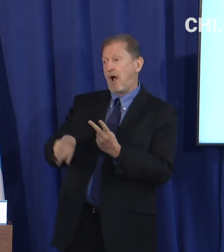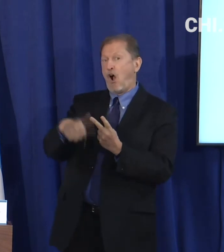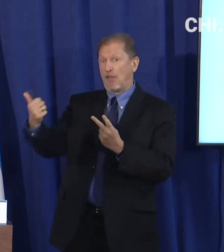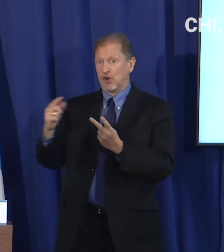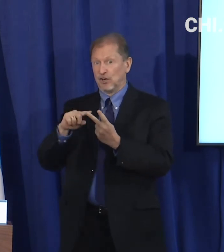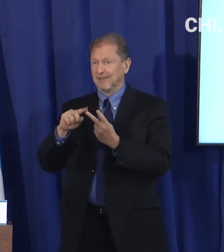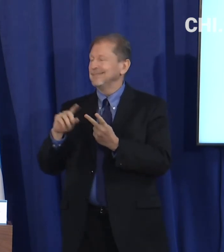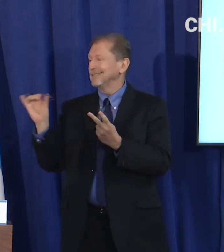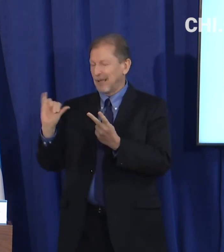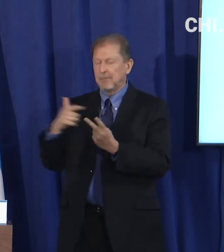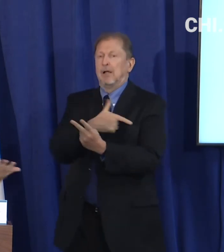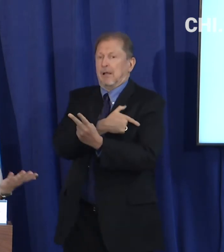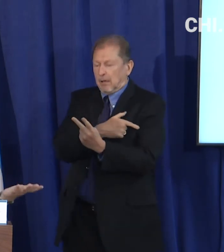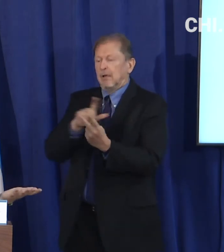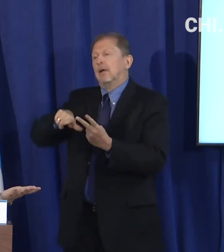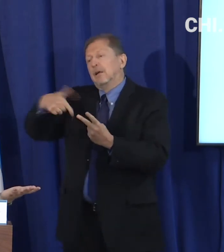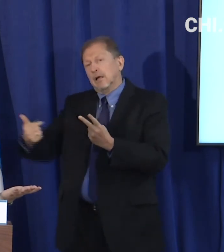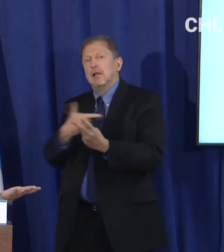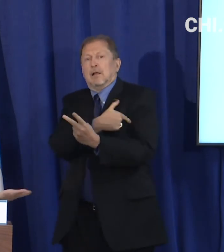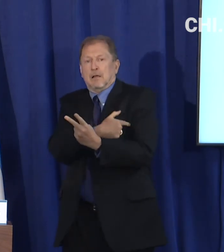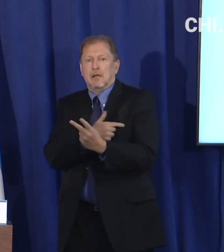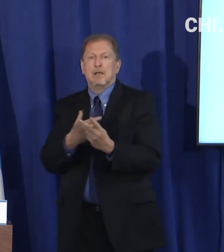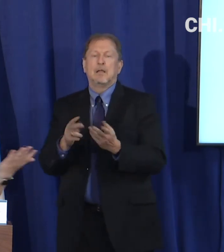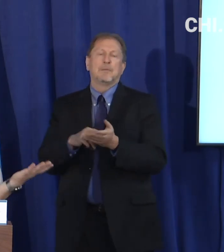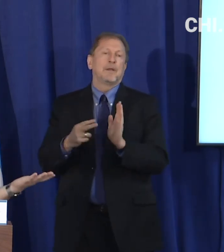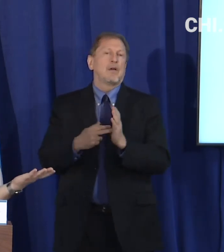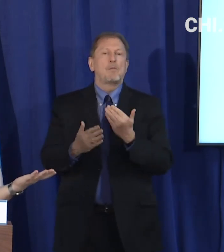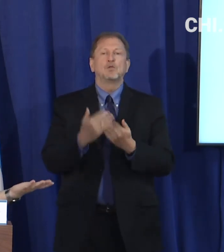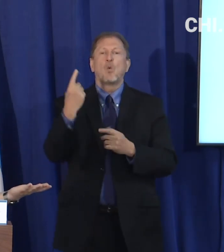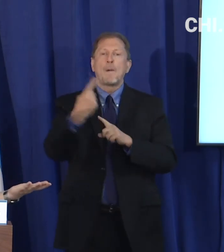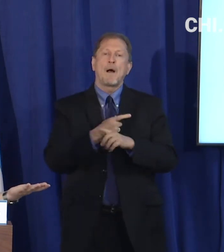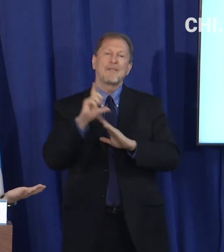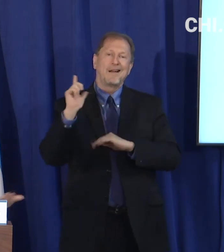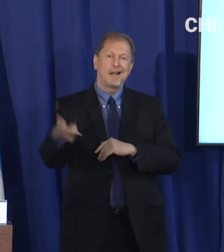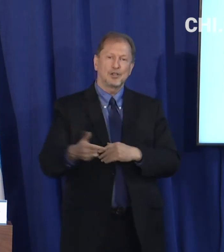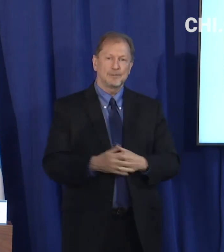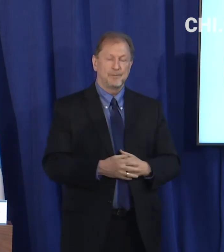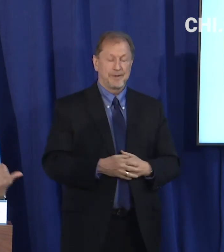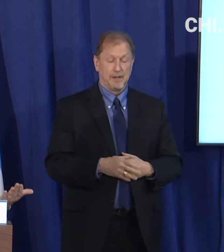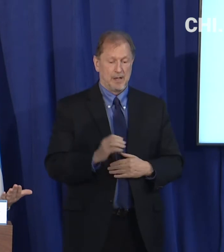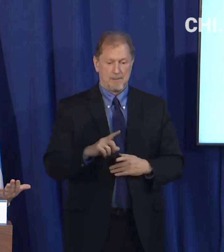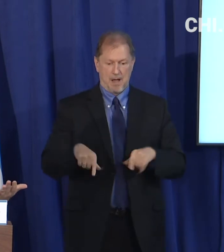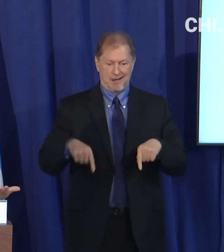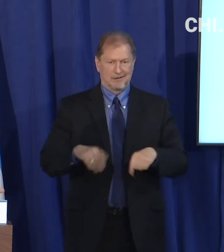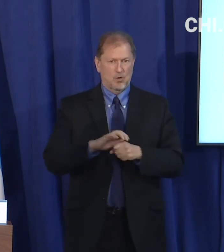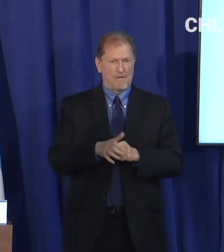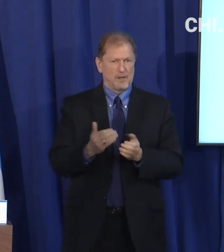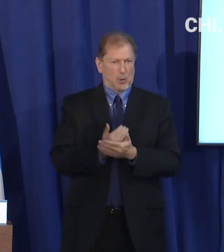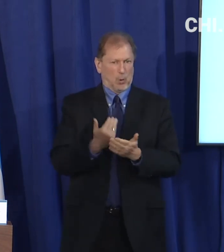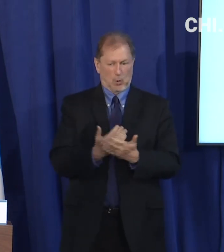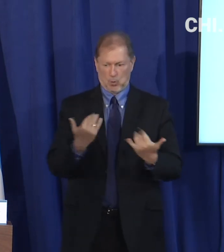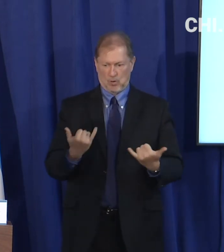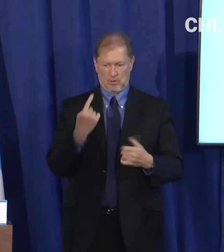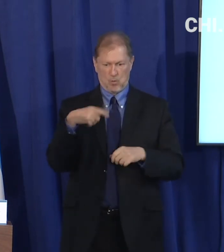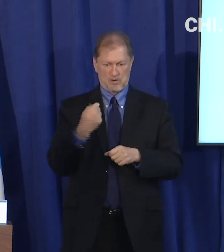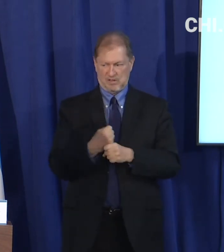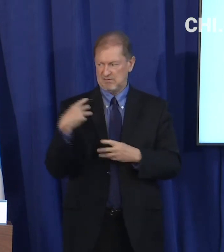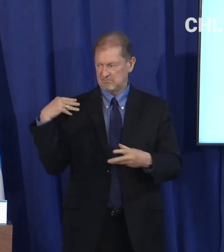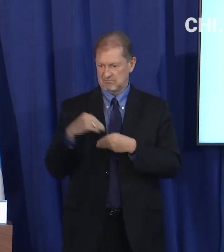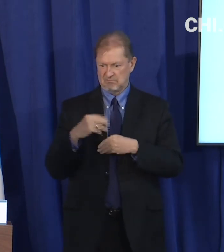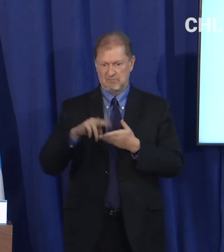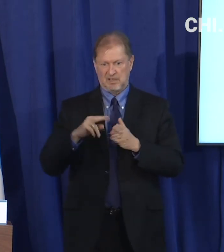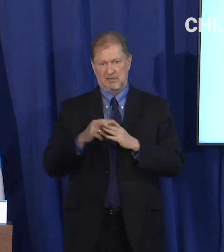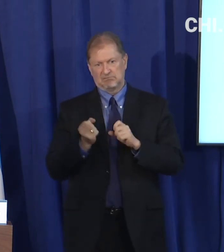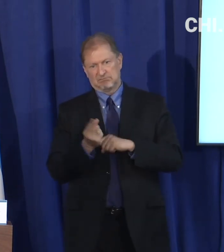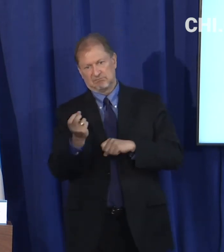later. We haven't even had COVID on this planet for a year at this point. So there's not been the opportunity to really do some of